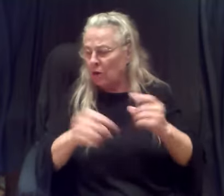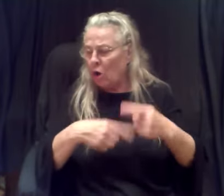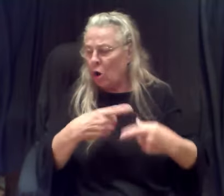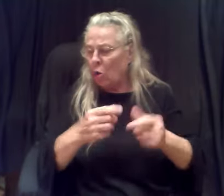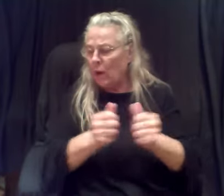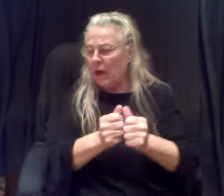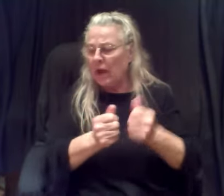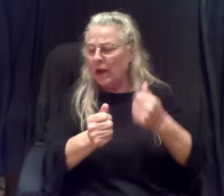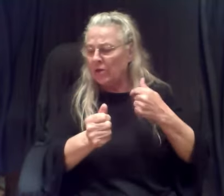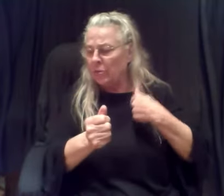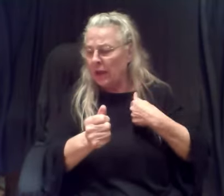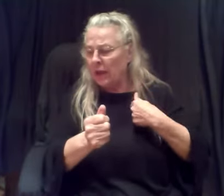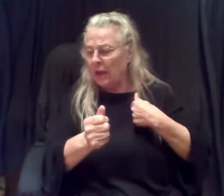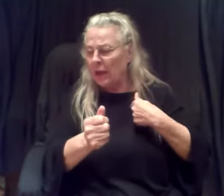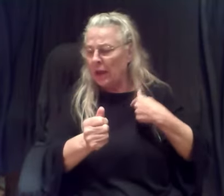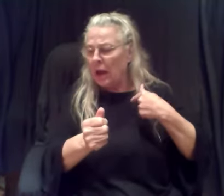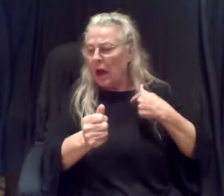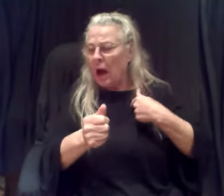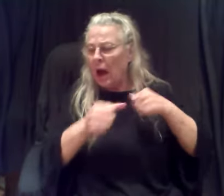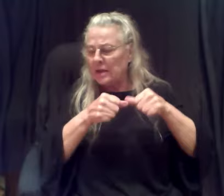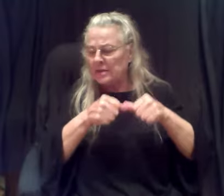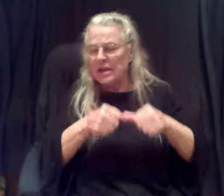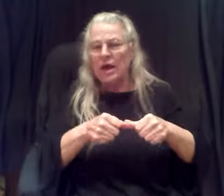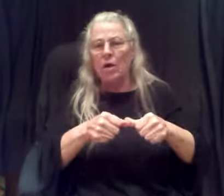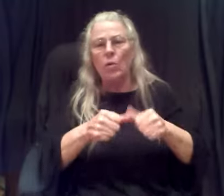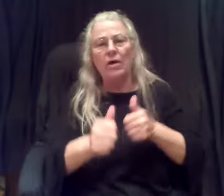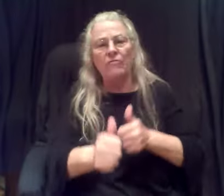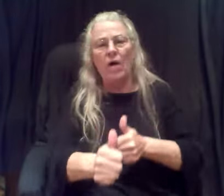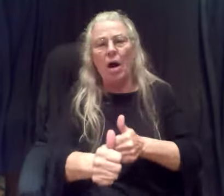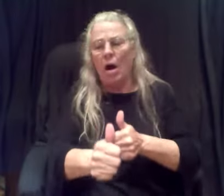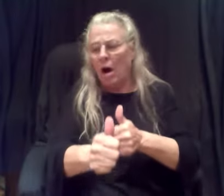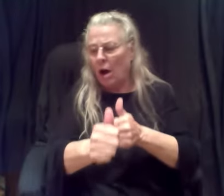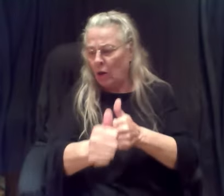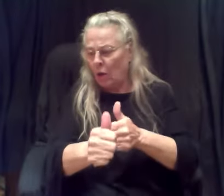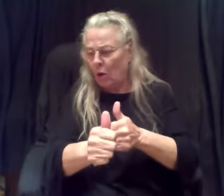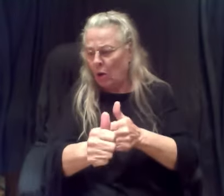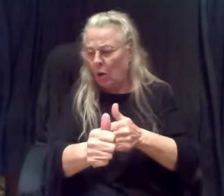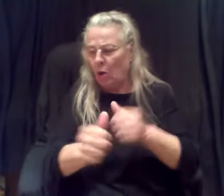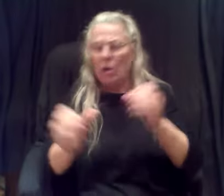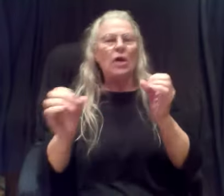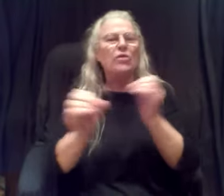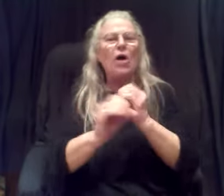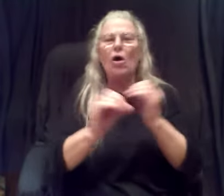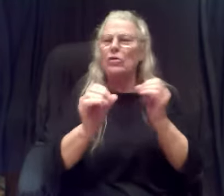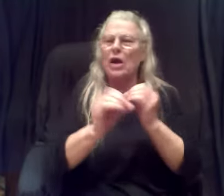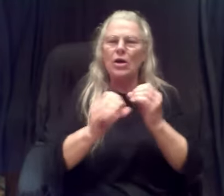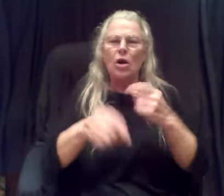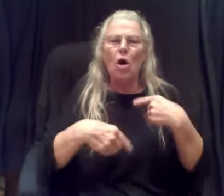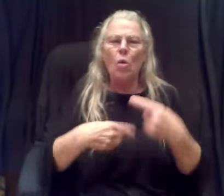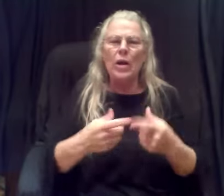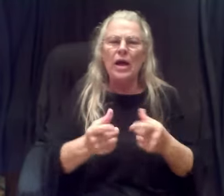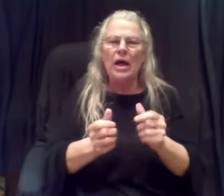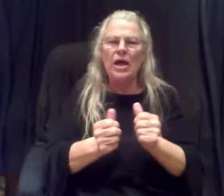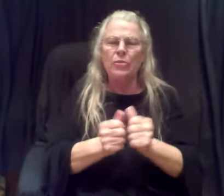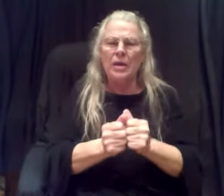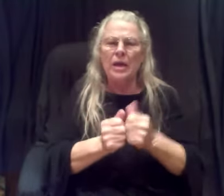go with me, I still will follow. Though none go with